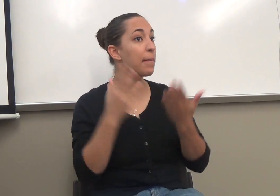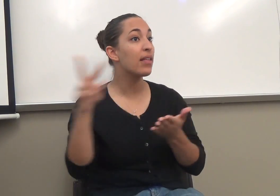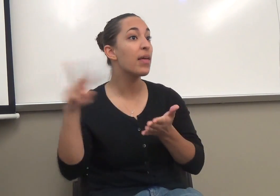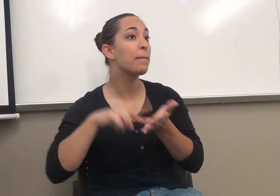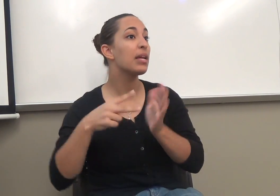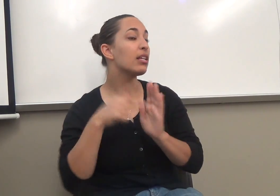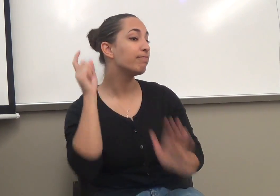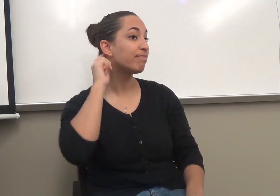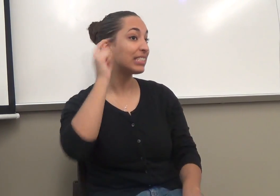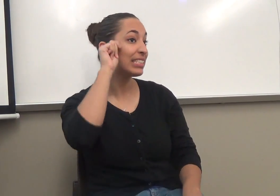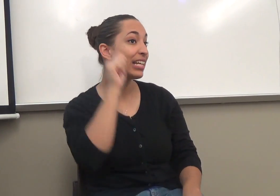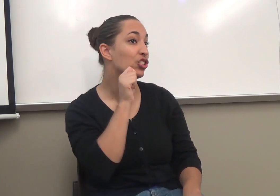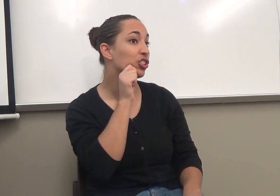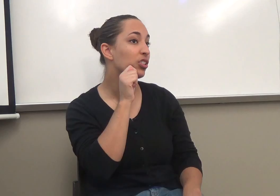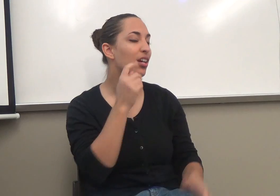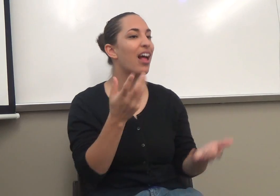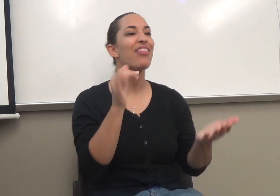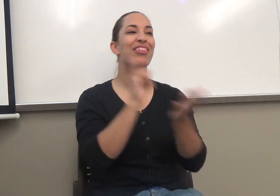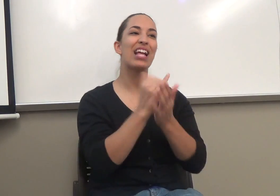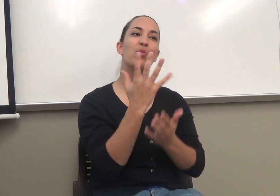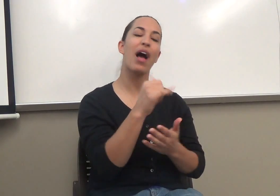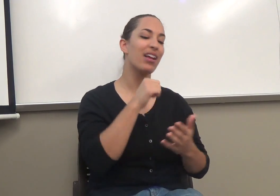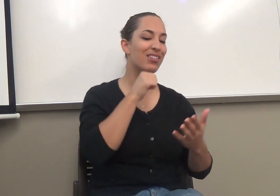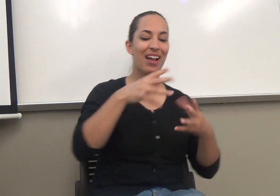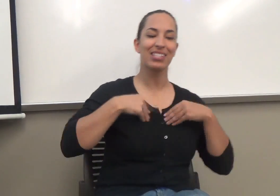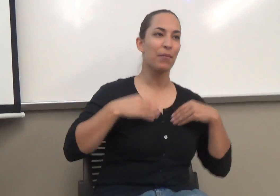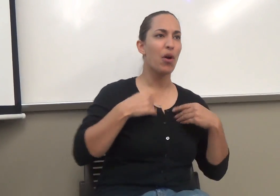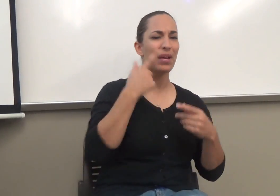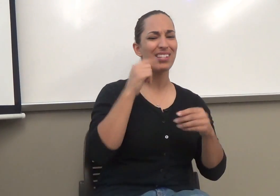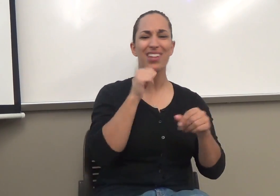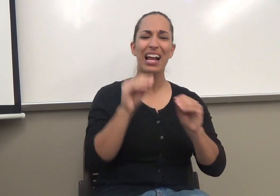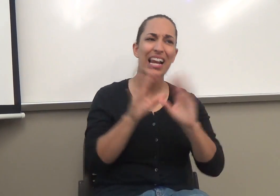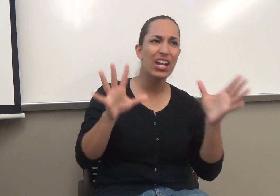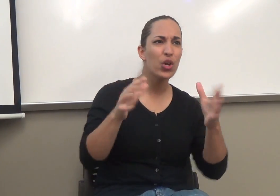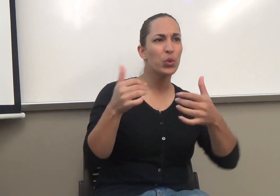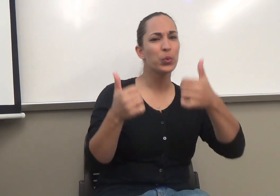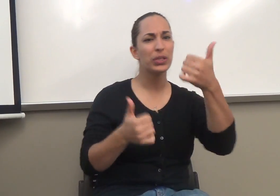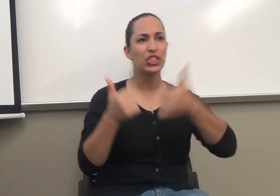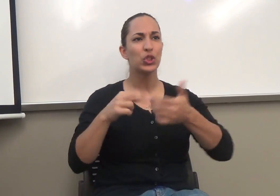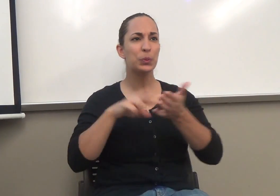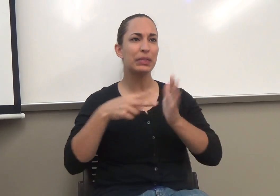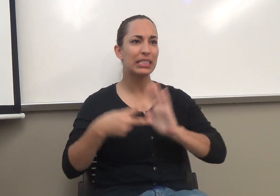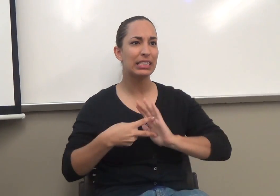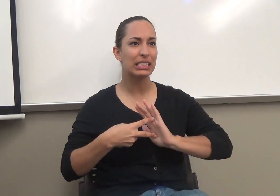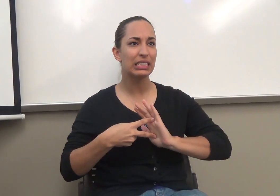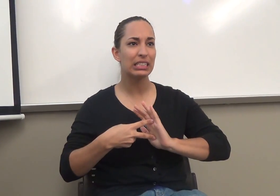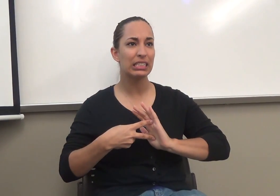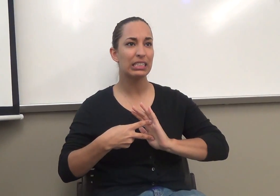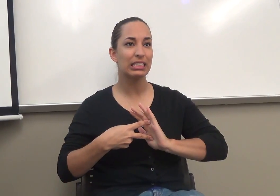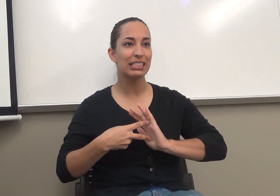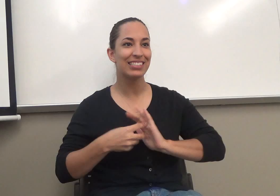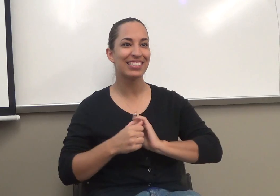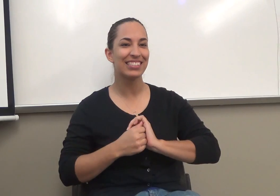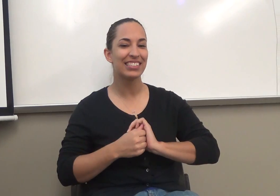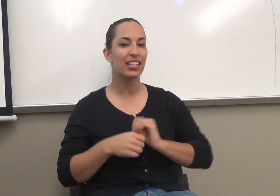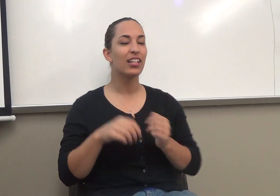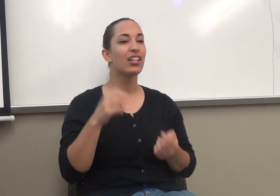really clear what you're saying. So if you find the stuff in your partner's paper, you can